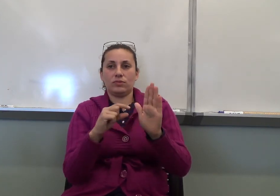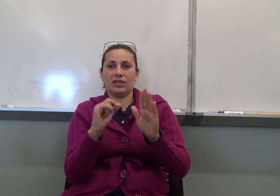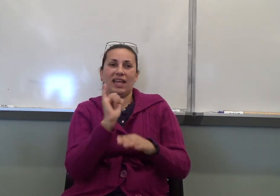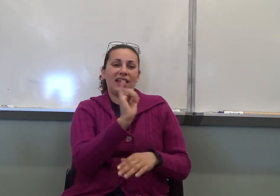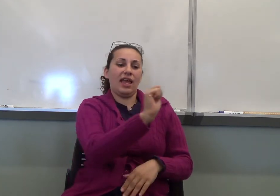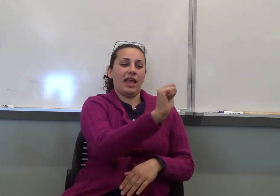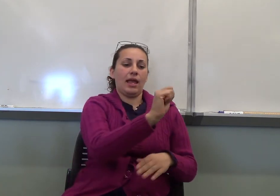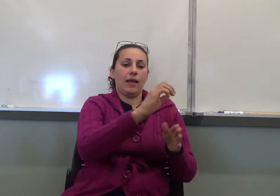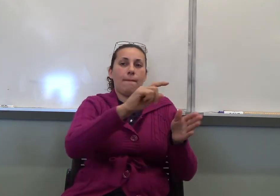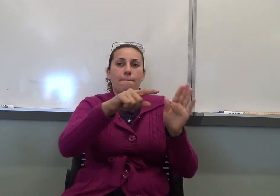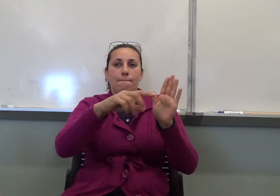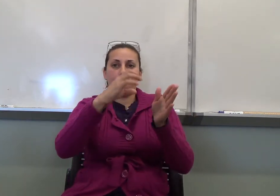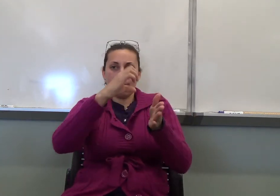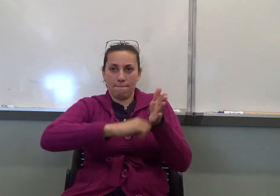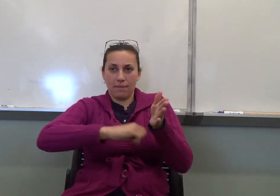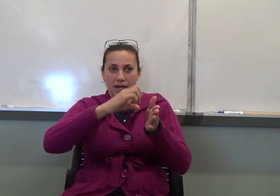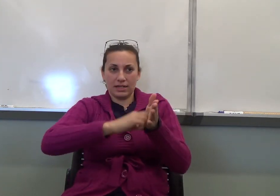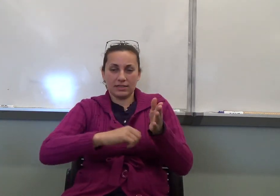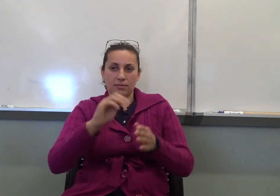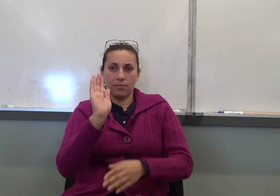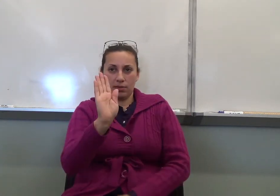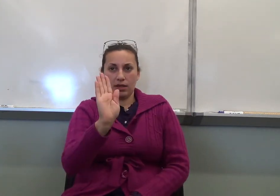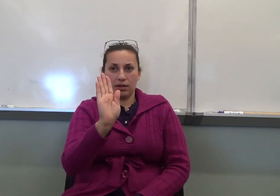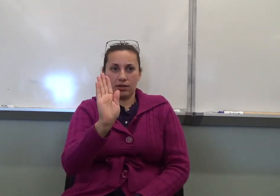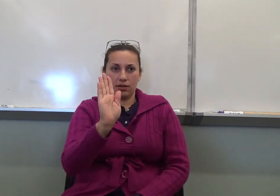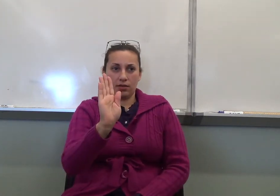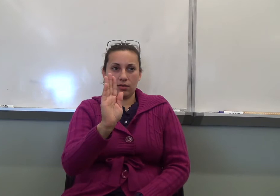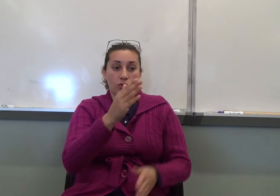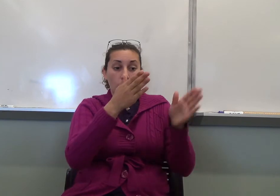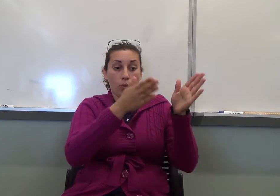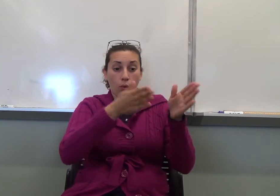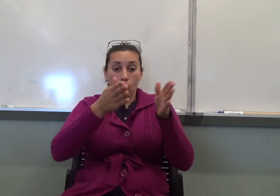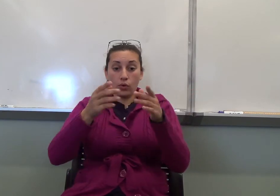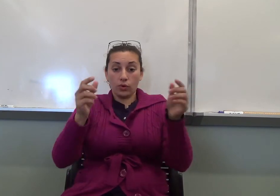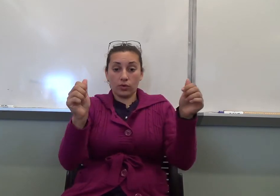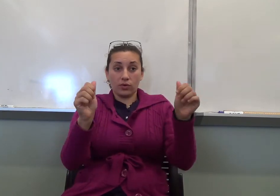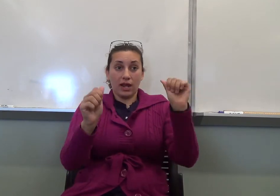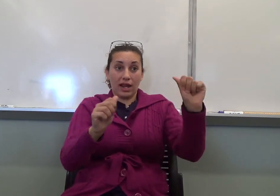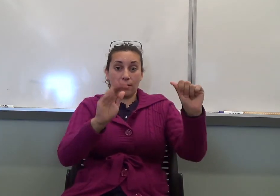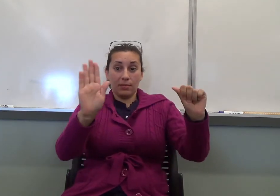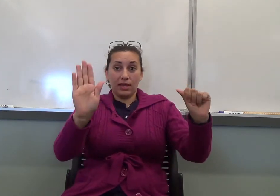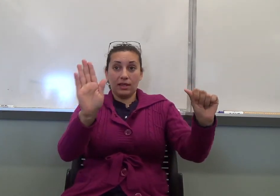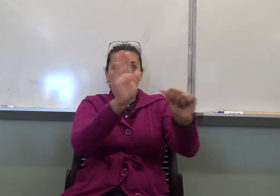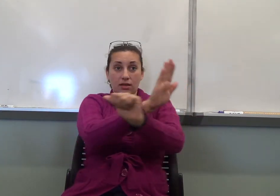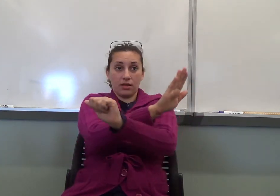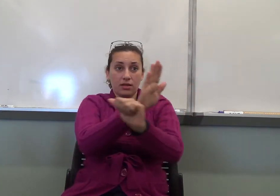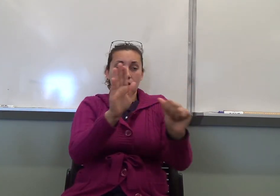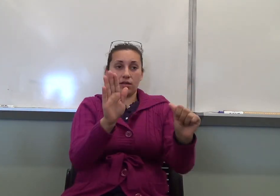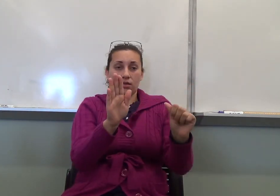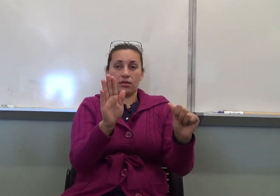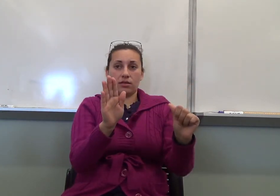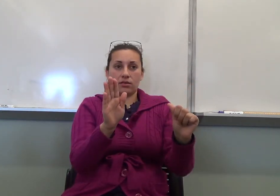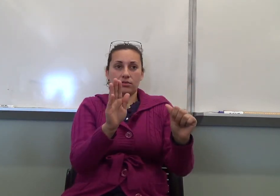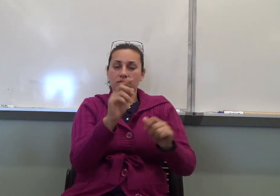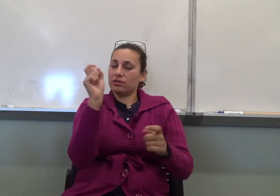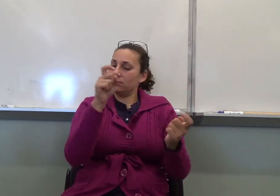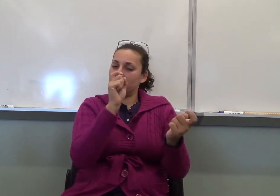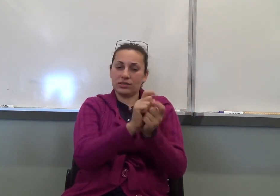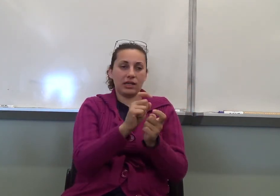A and the order of the B it remains exactly the same. For